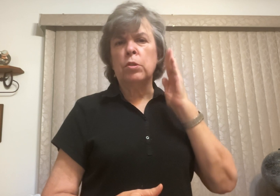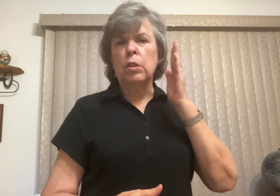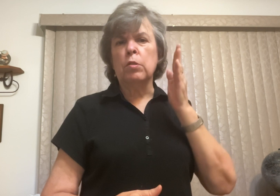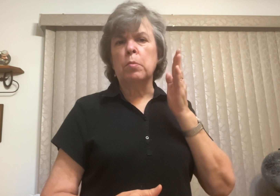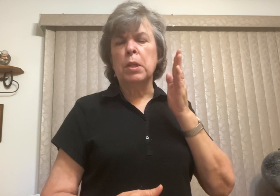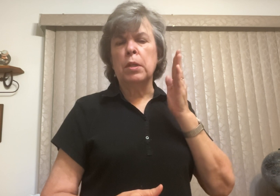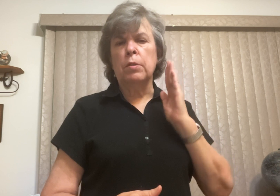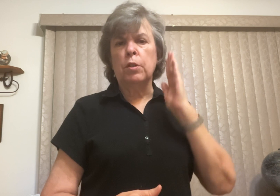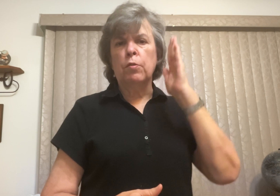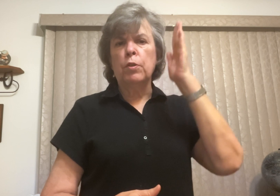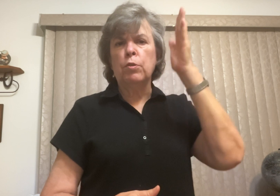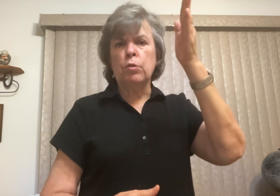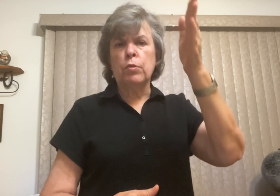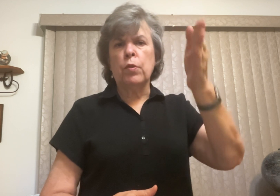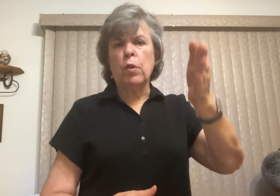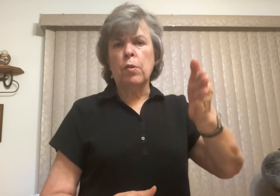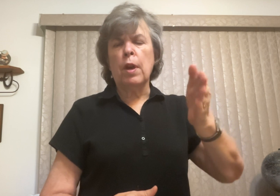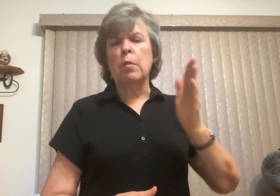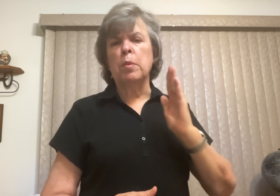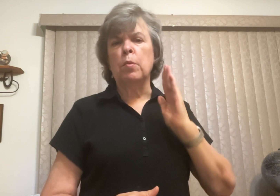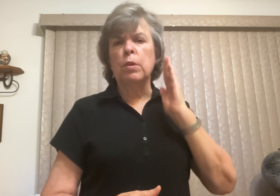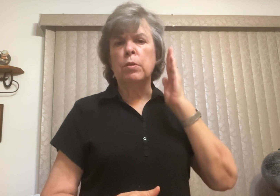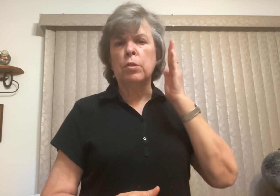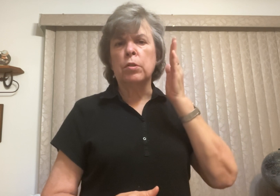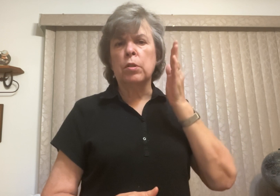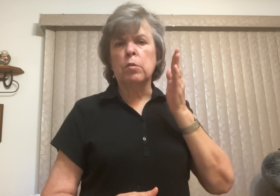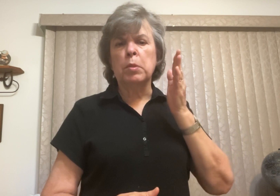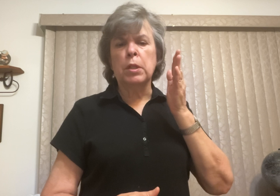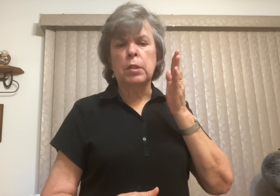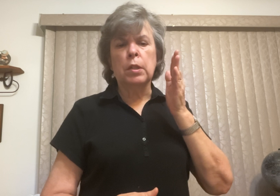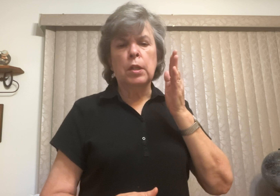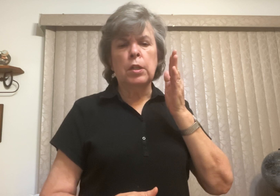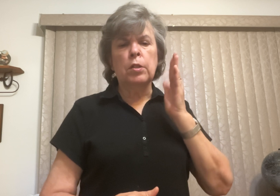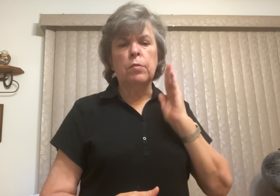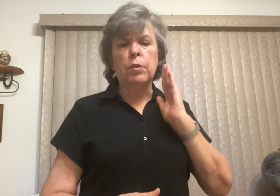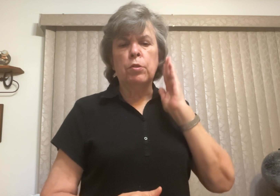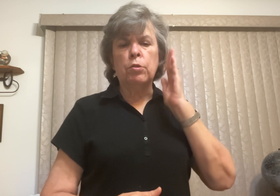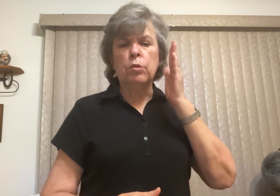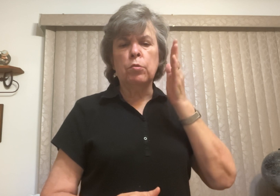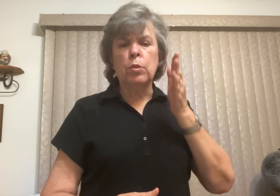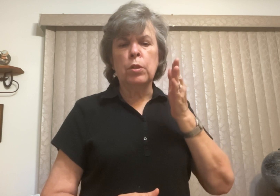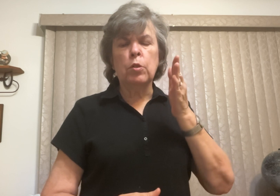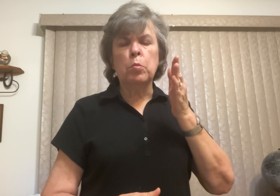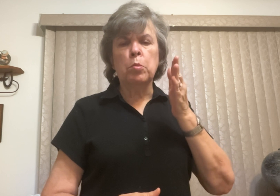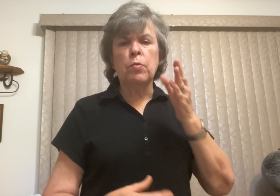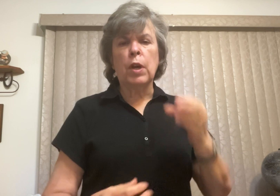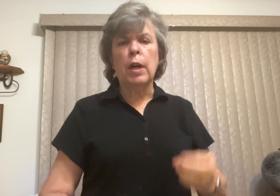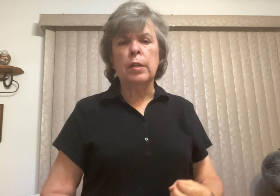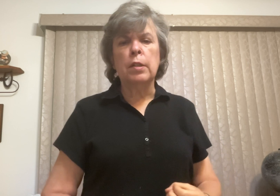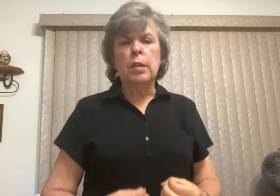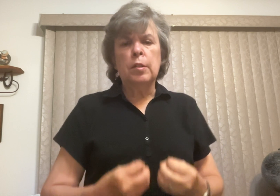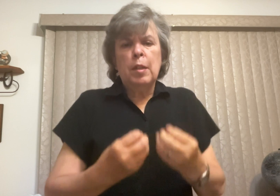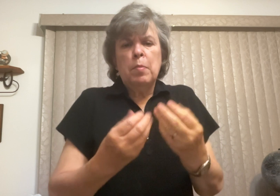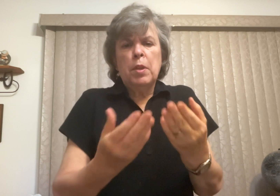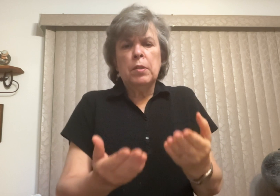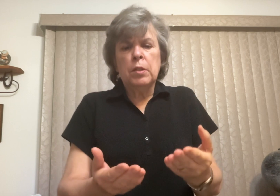little bit, future is farther out, but will is just a little bit in the future. You will provide, same thing as